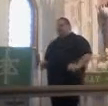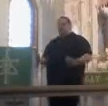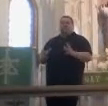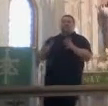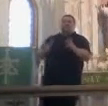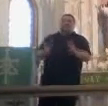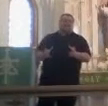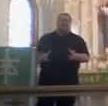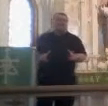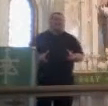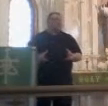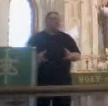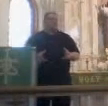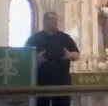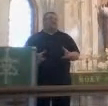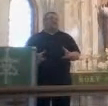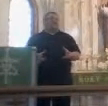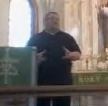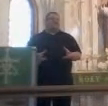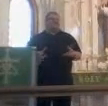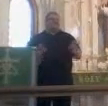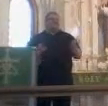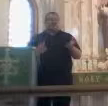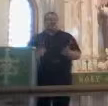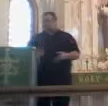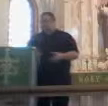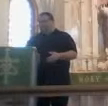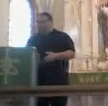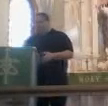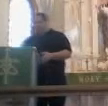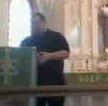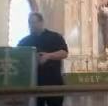What are you doing here? Law.